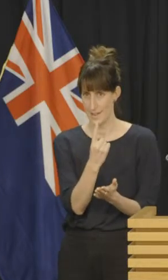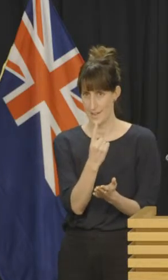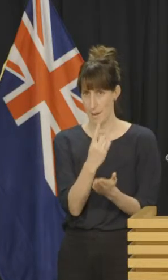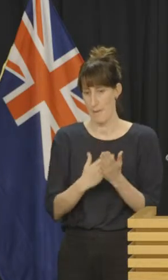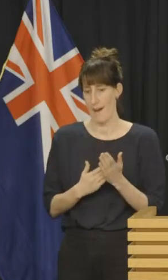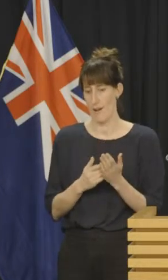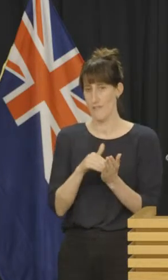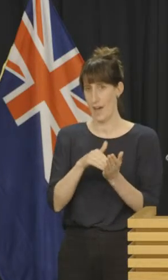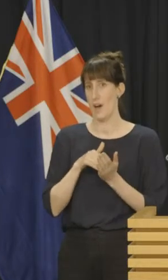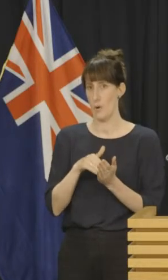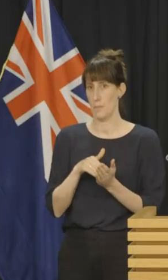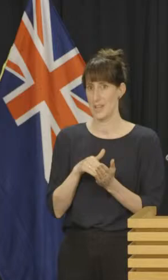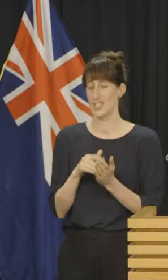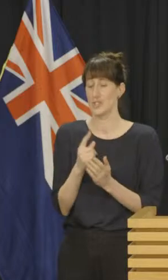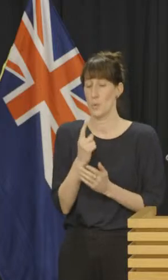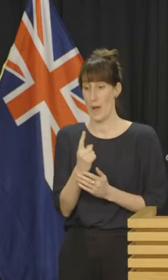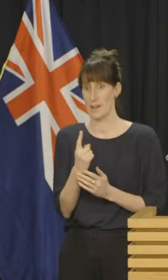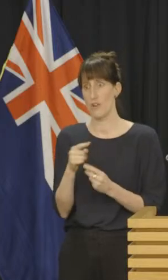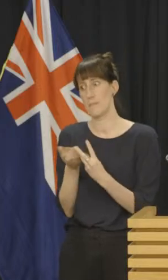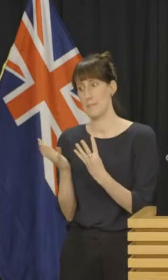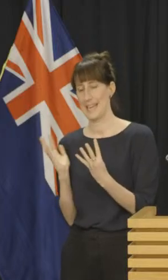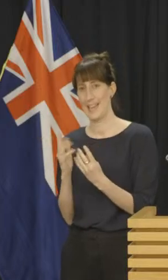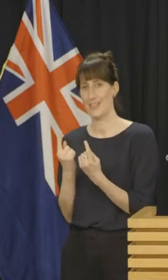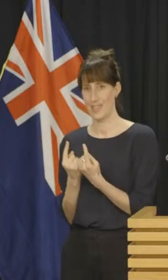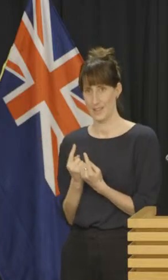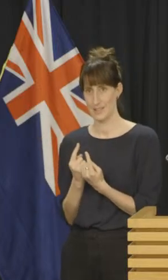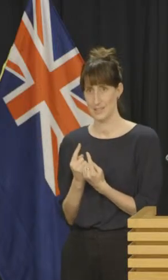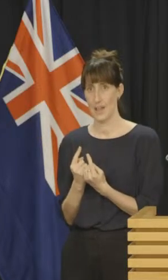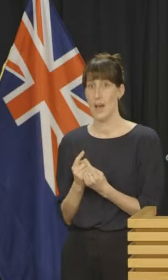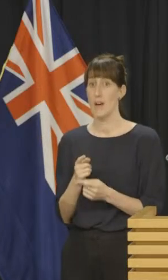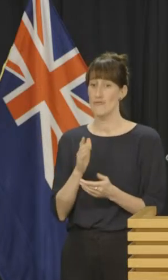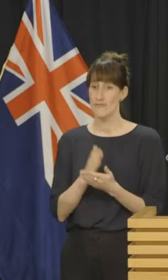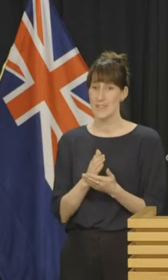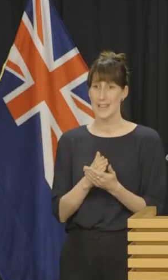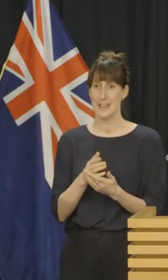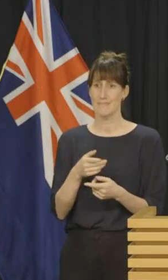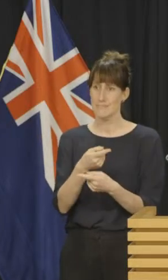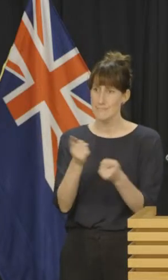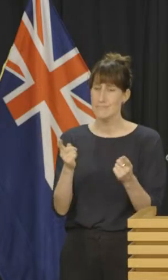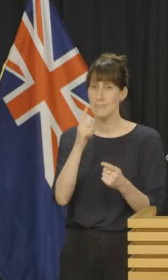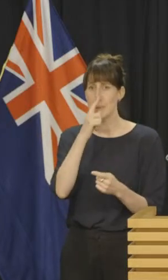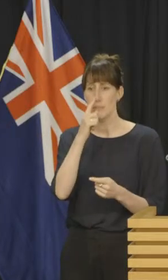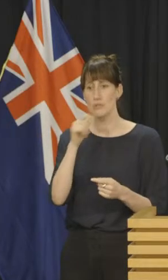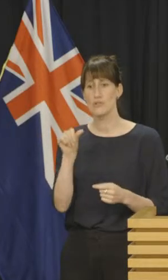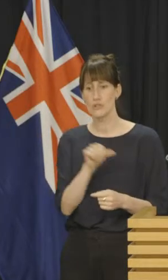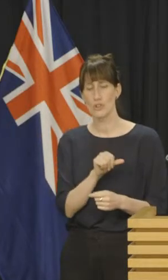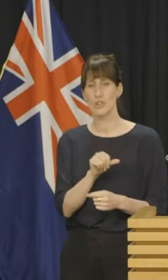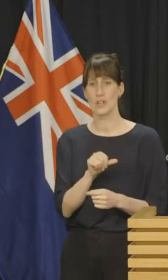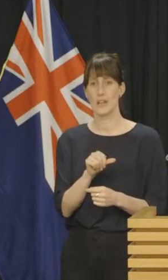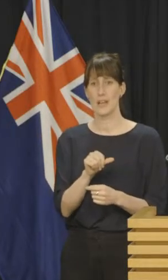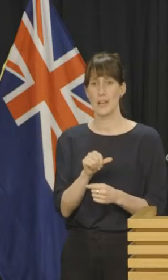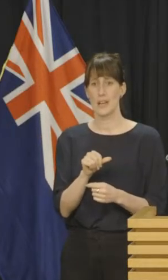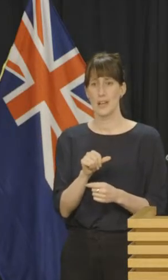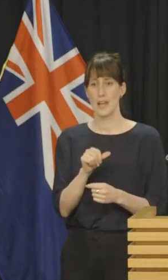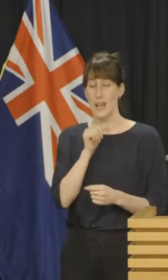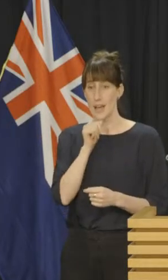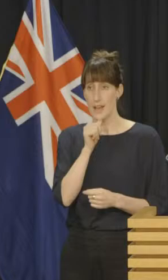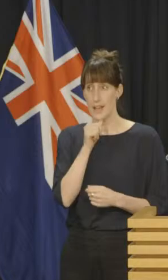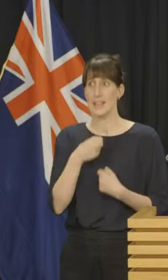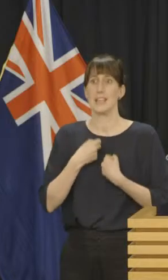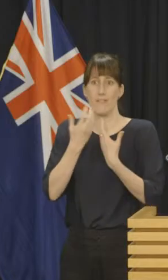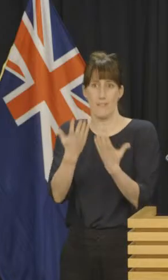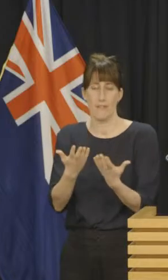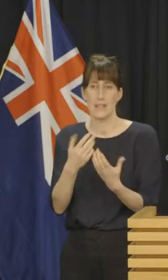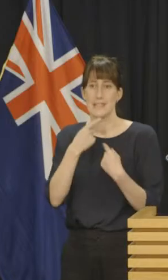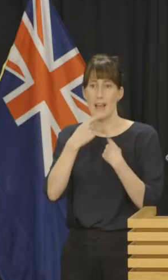us to speed things up. The more accurate people can be in recounting their contacts when they're interviewed, when there's a need to do so,